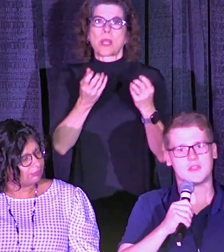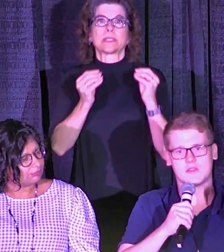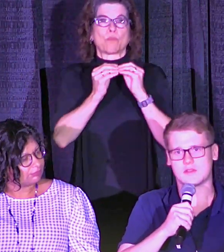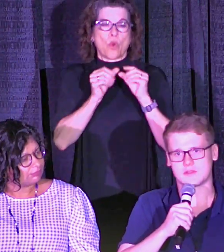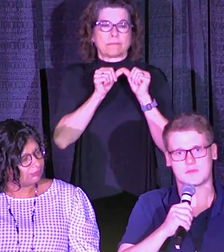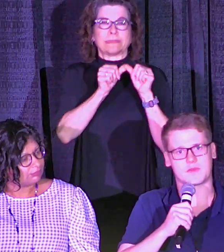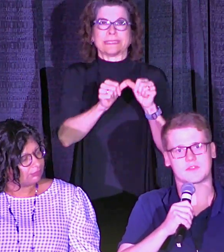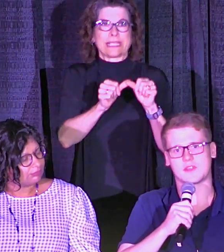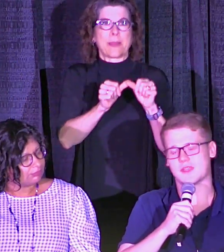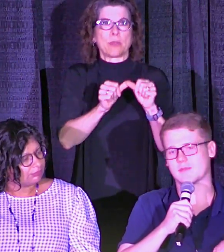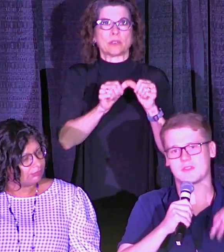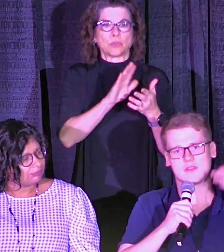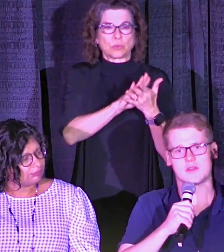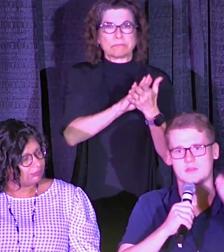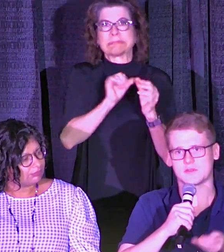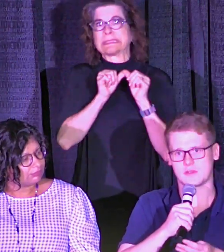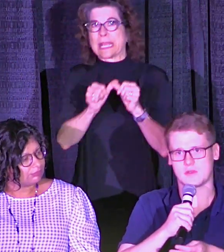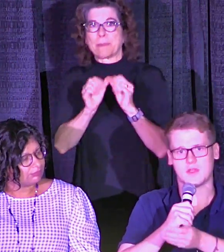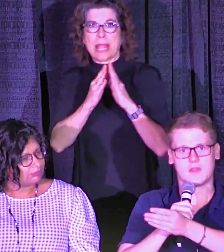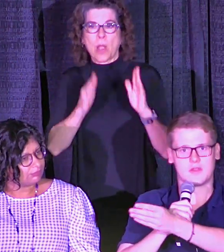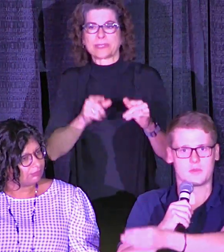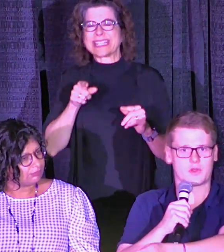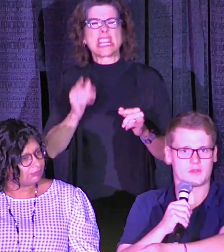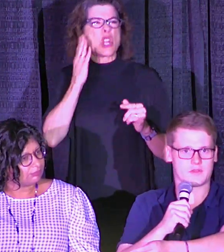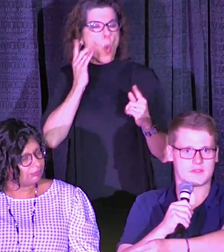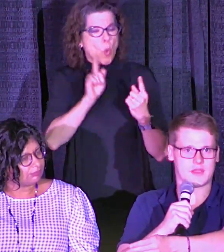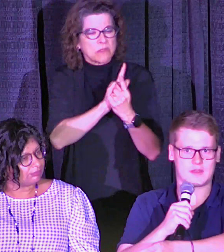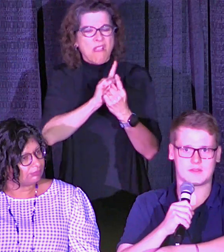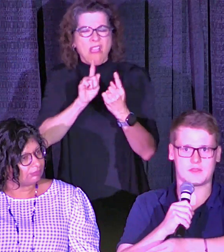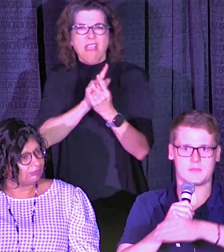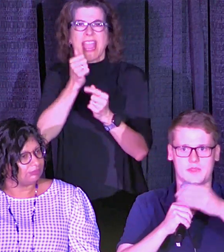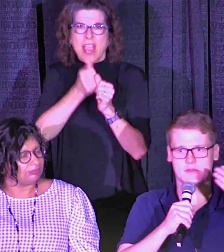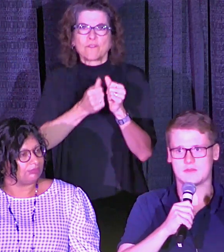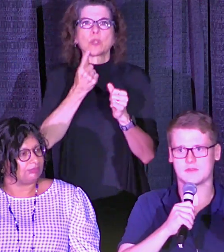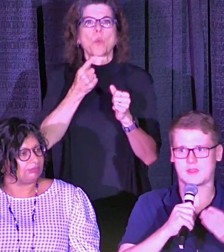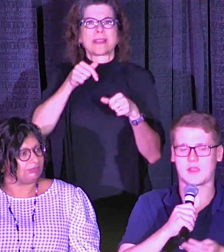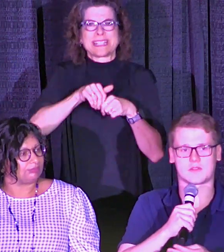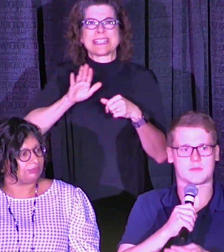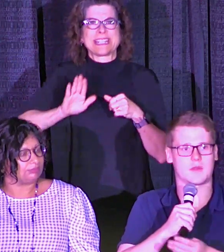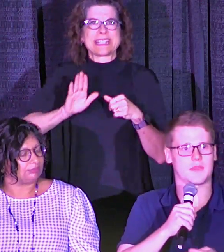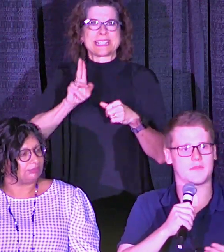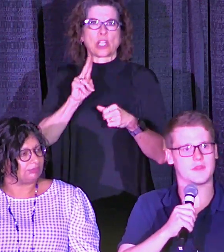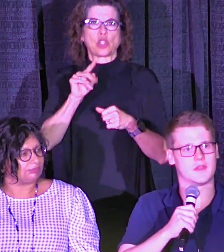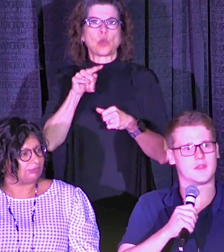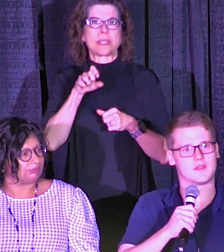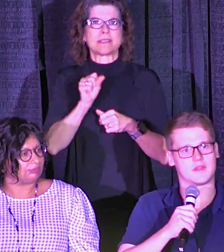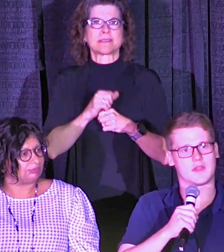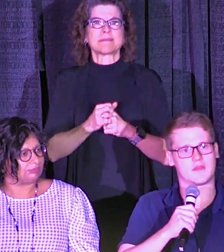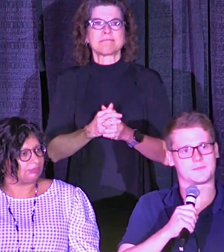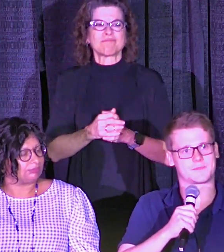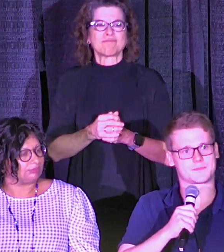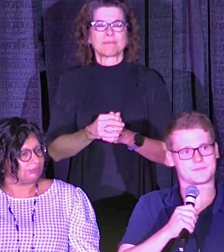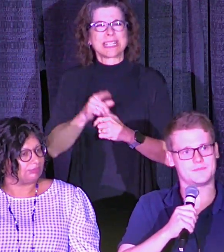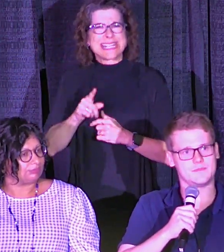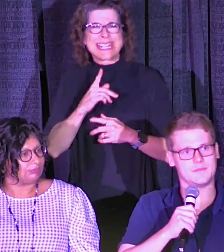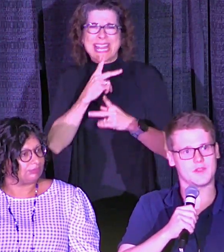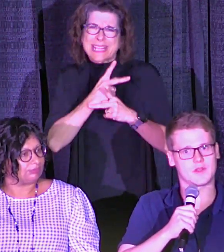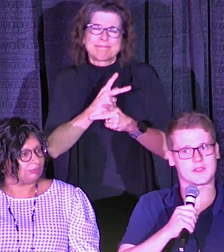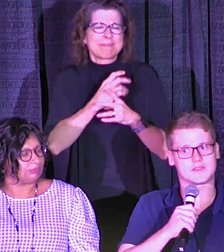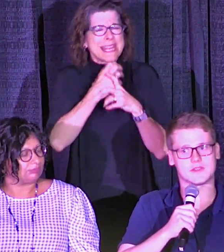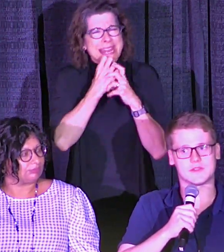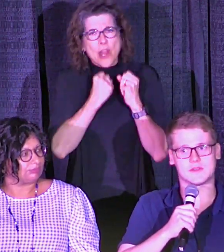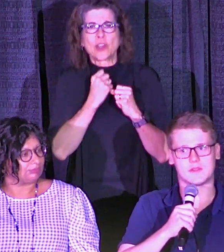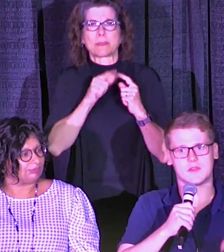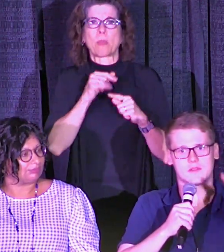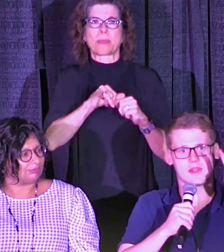And he knows their first names. He knows the workers assigned to them. He cares about them. And, you